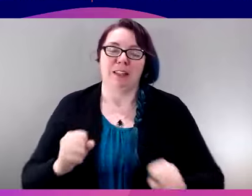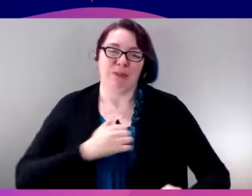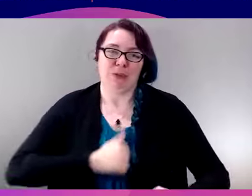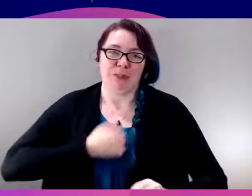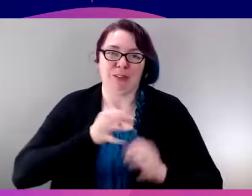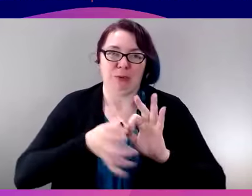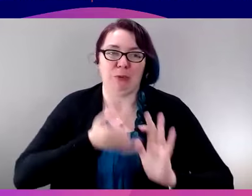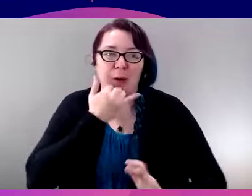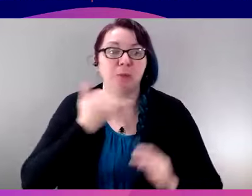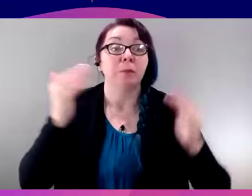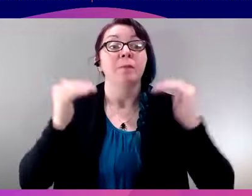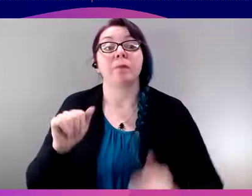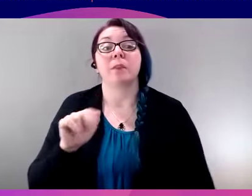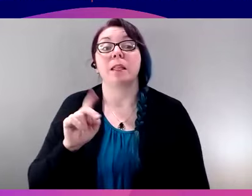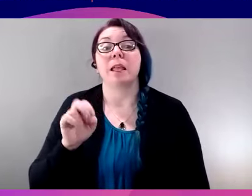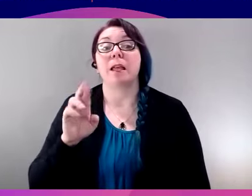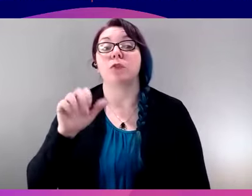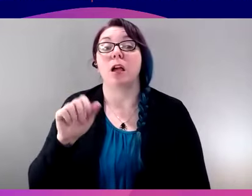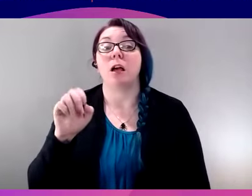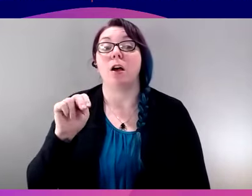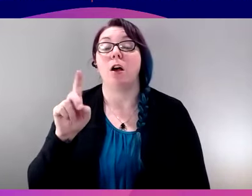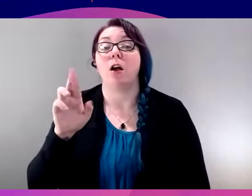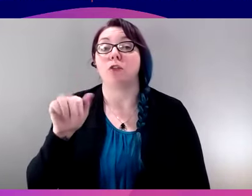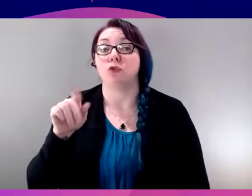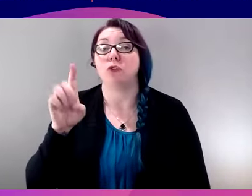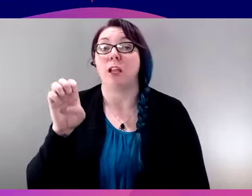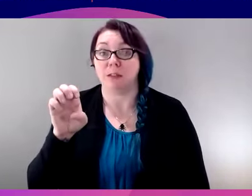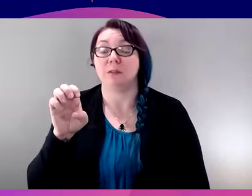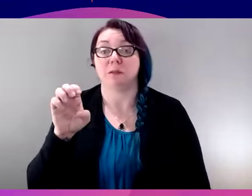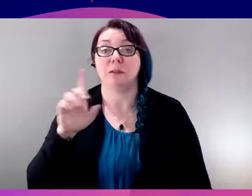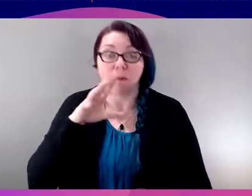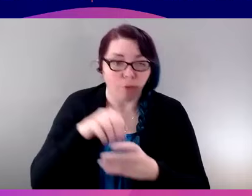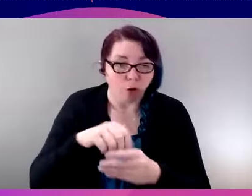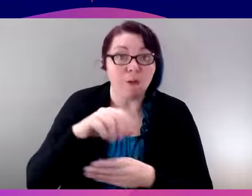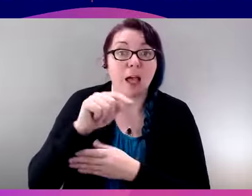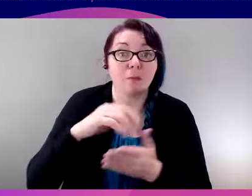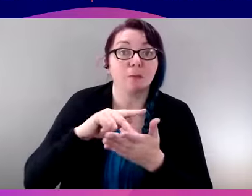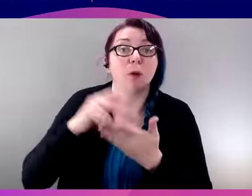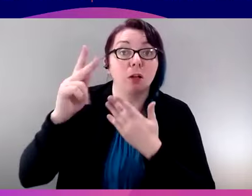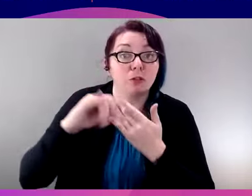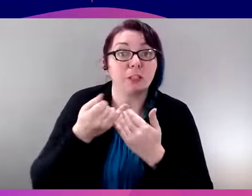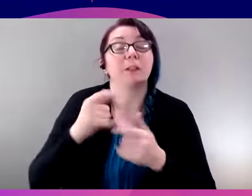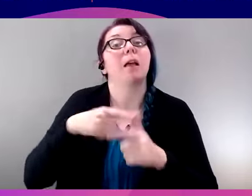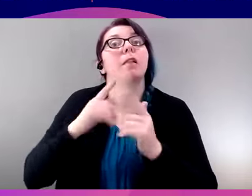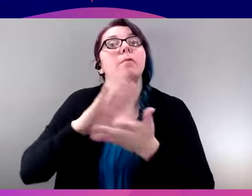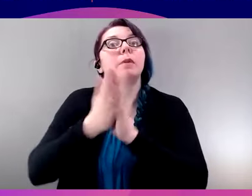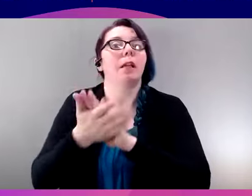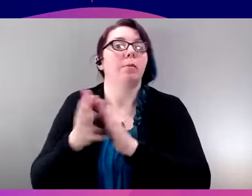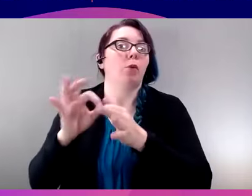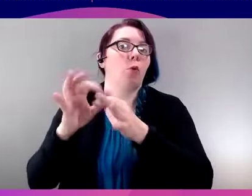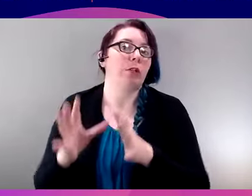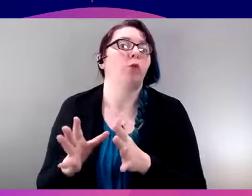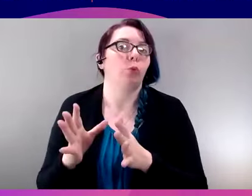then went on to contribute to the ACT project as an ACT coordinator, particularly doing fabulous work within our